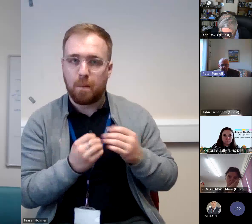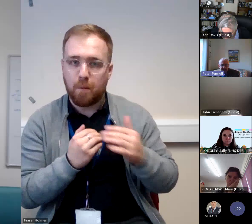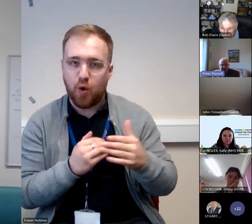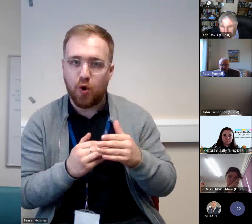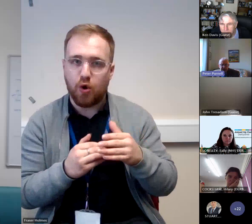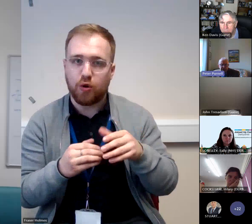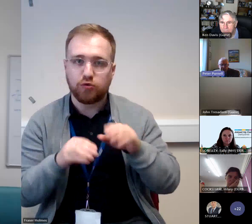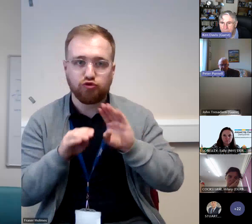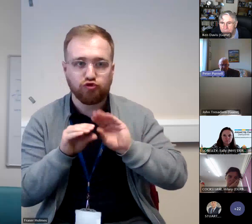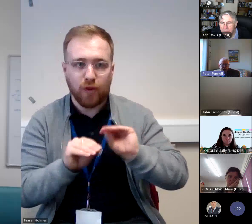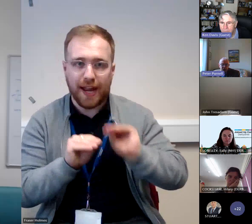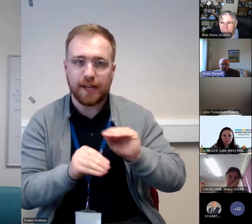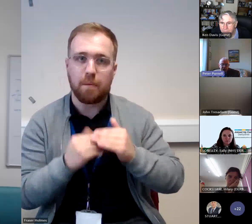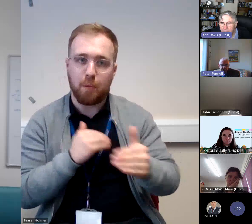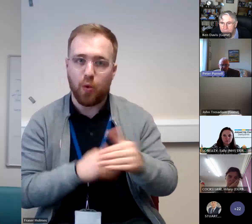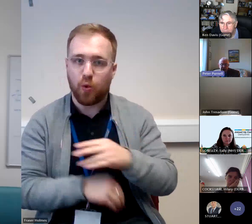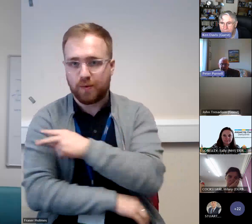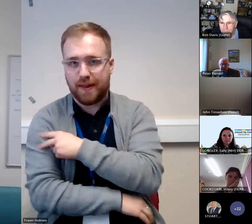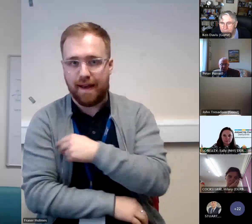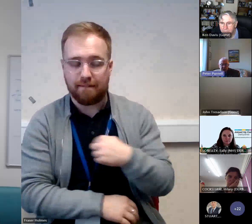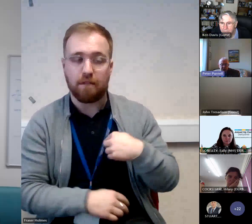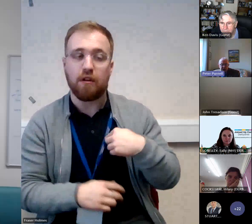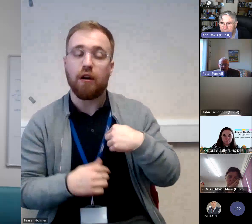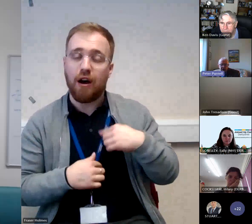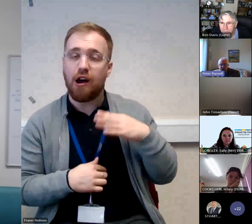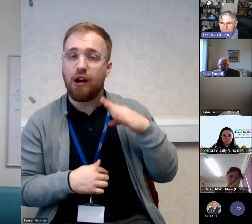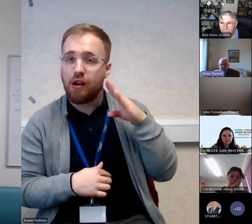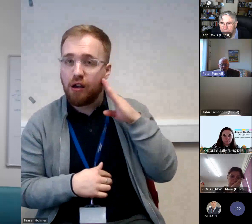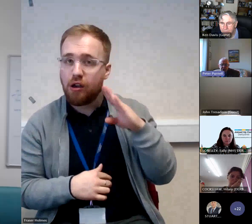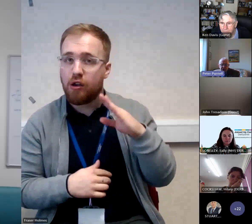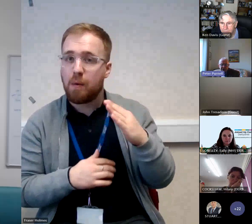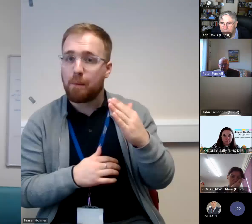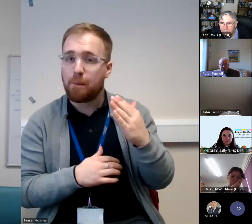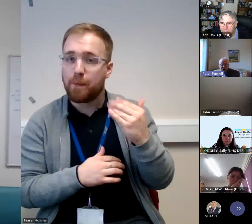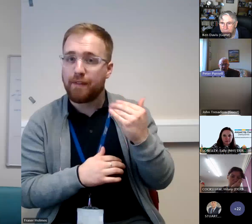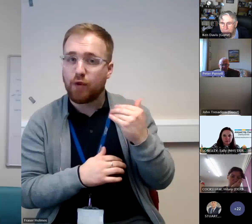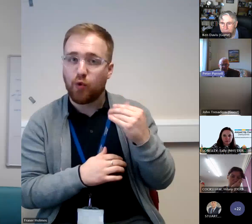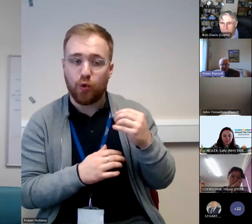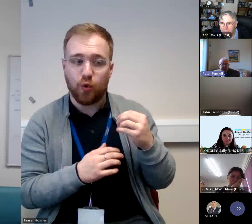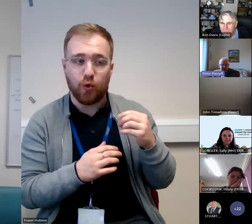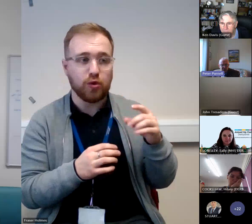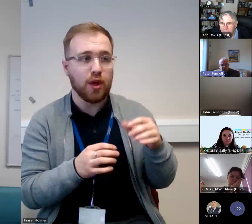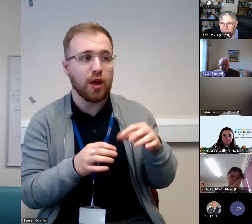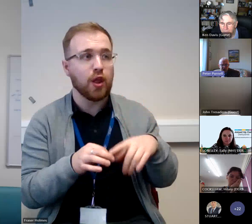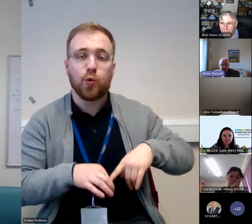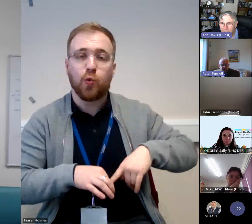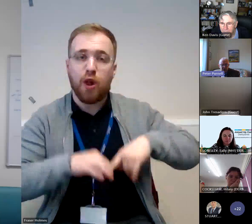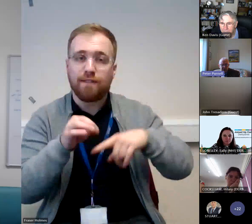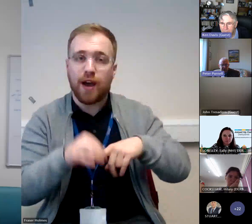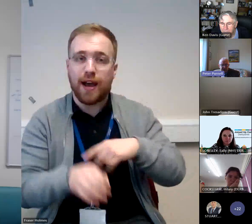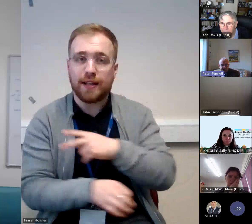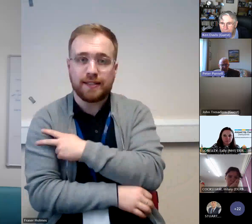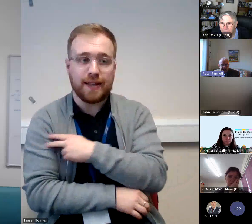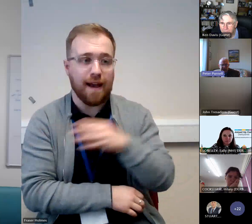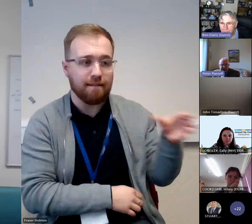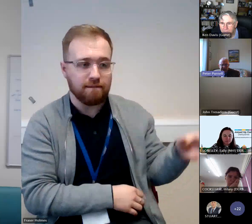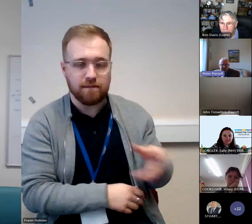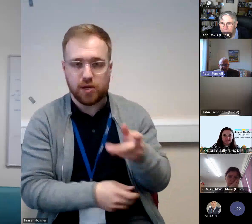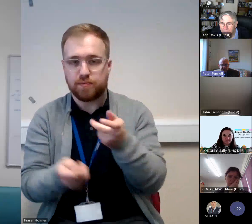staff. Now, I've heard before that, the throughput of qualified staff to work the